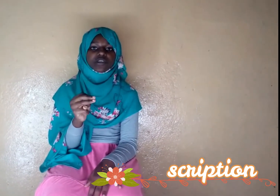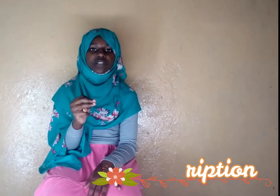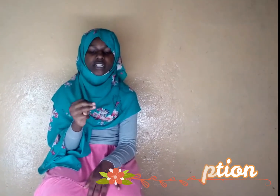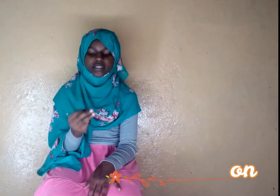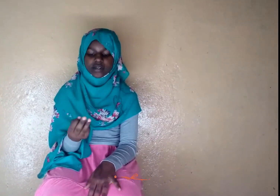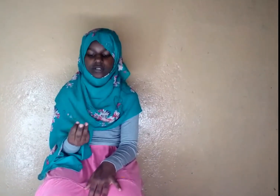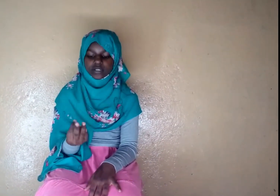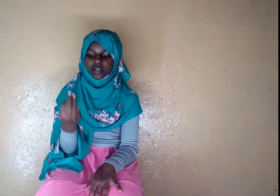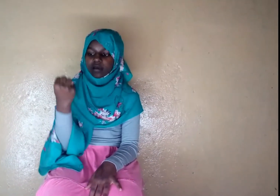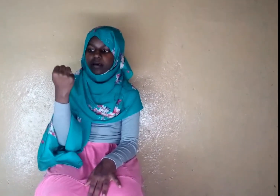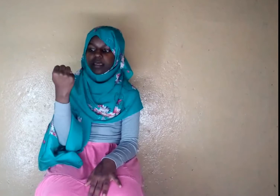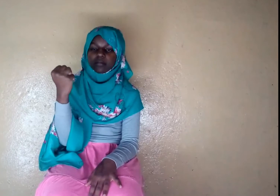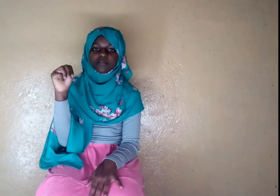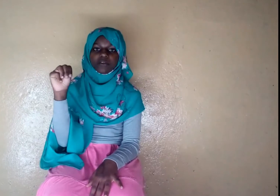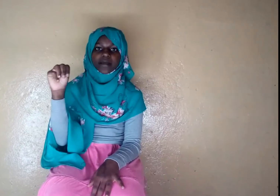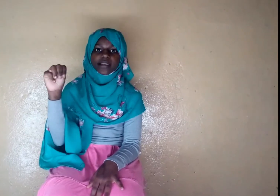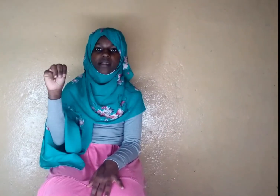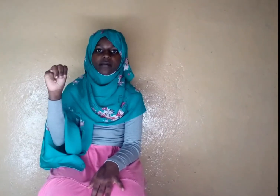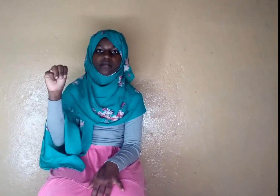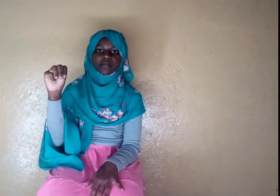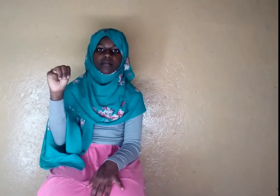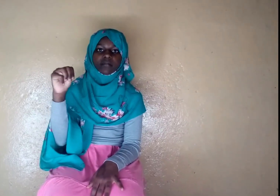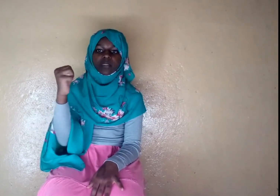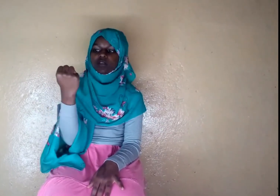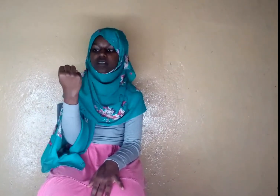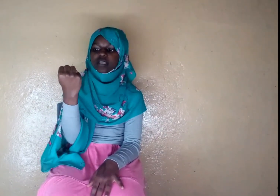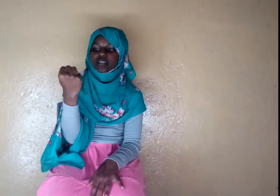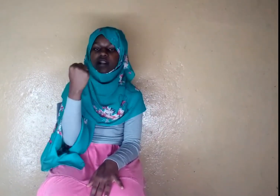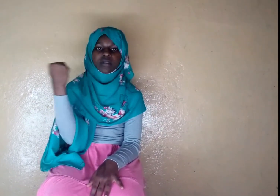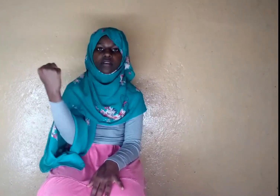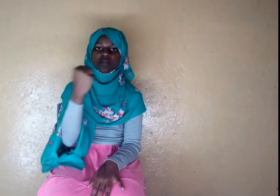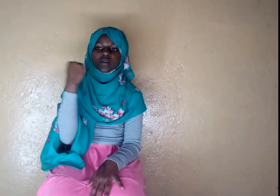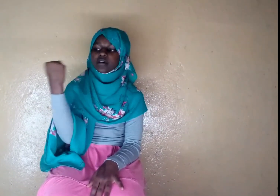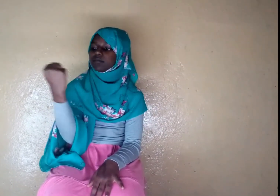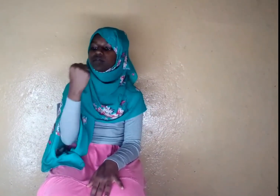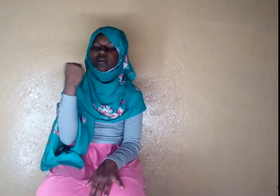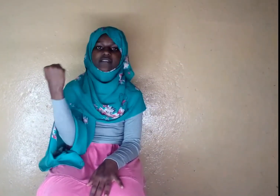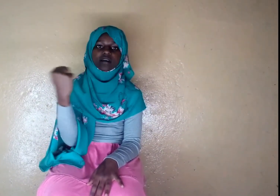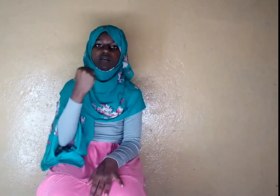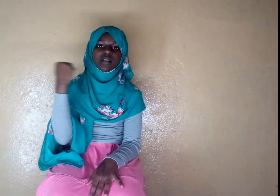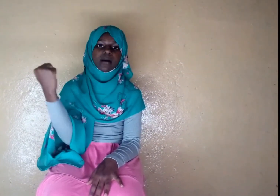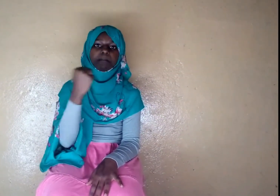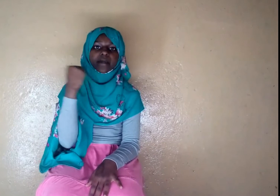go check it out. M for Monday. You turn it around and you do a circle.